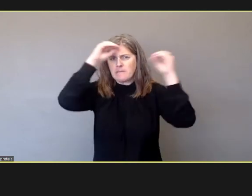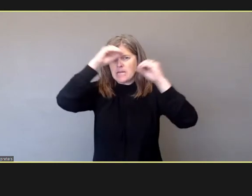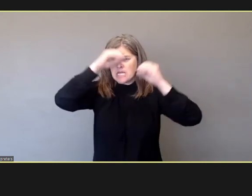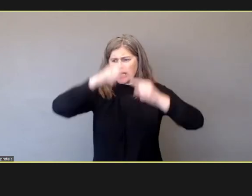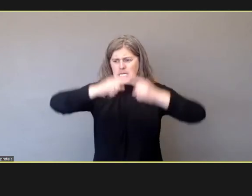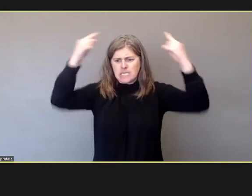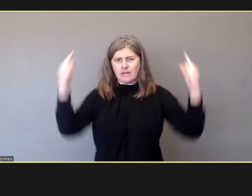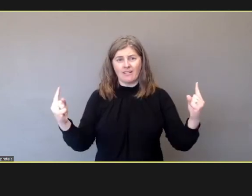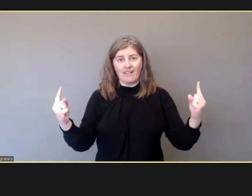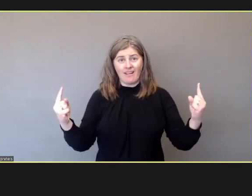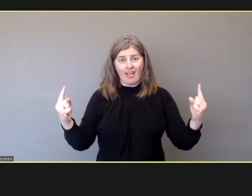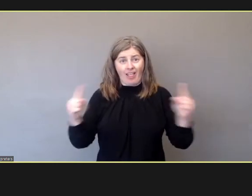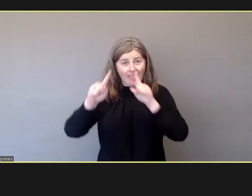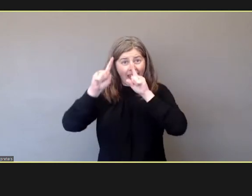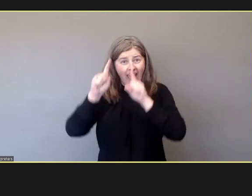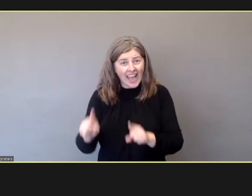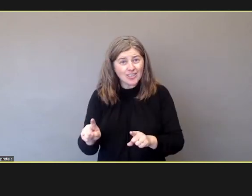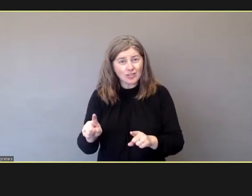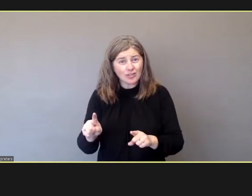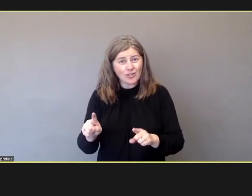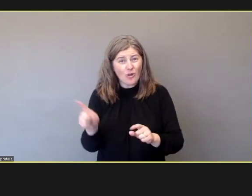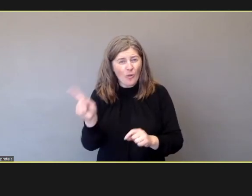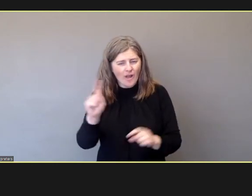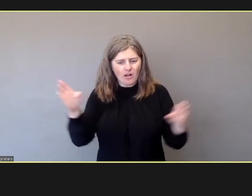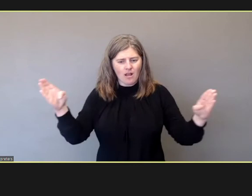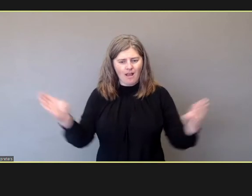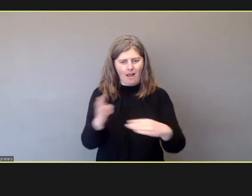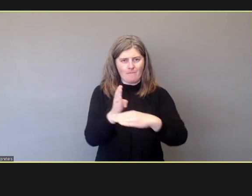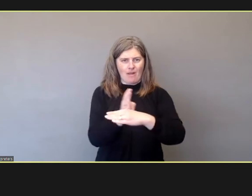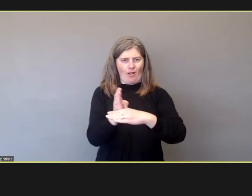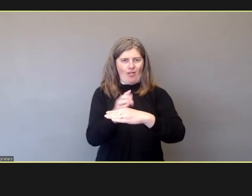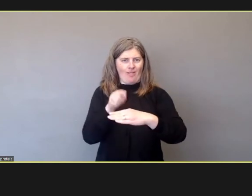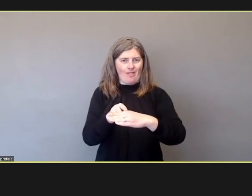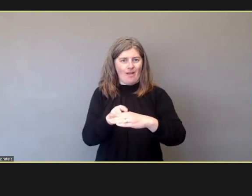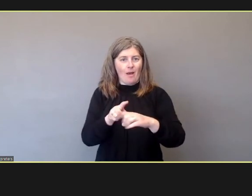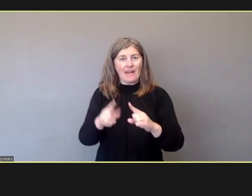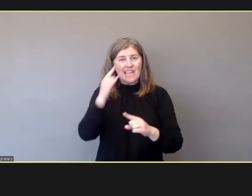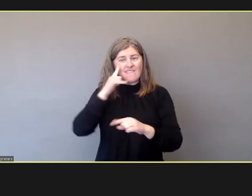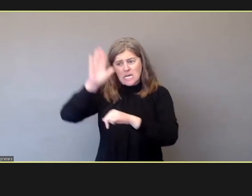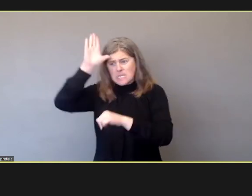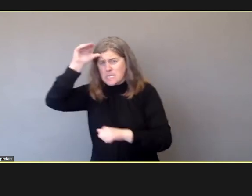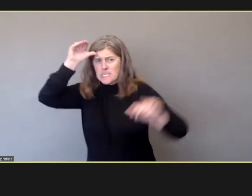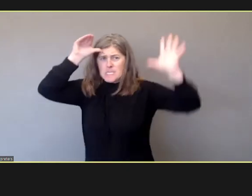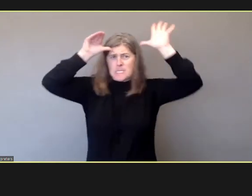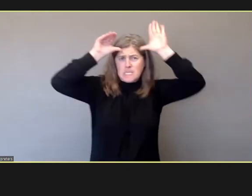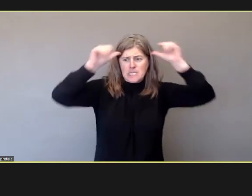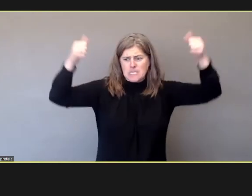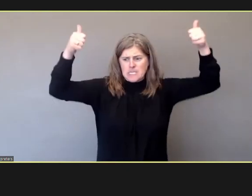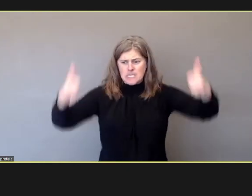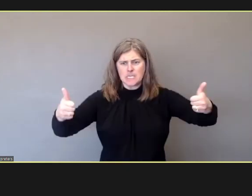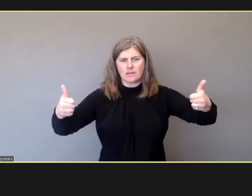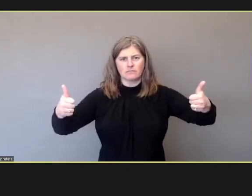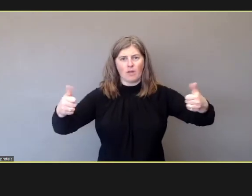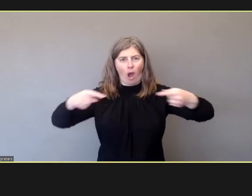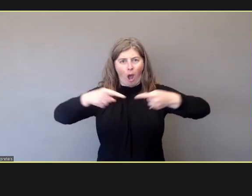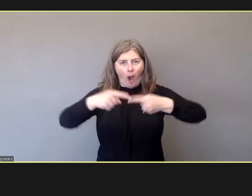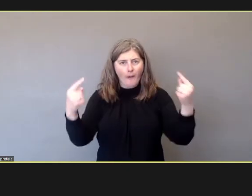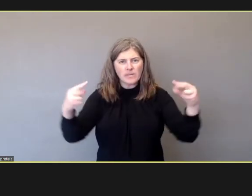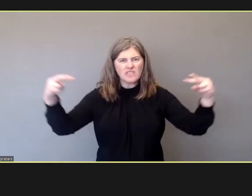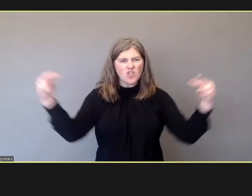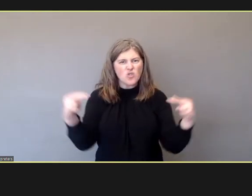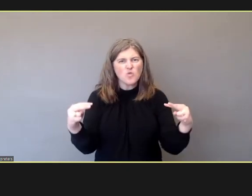answer actually turns out to be somewhere in the middle. But if you're fixed at two specific opposing